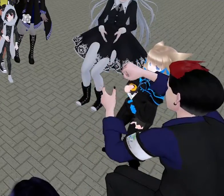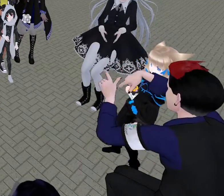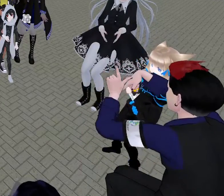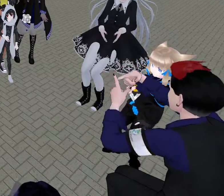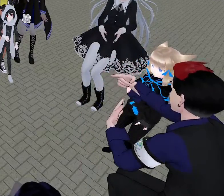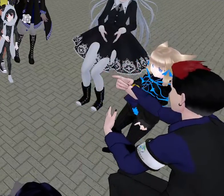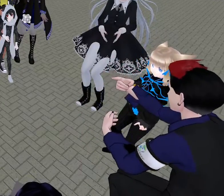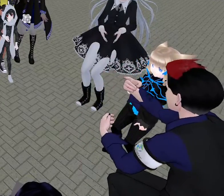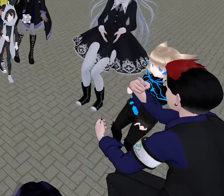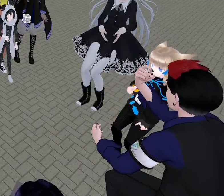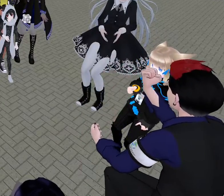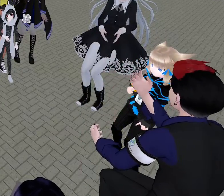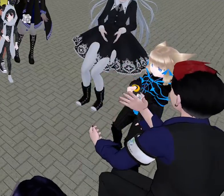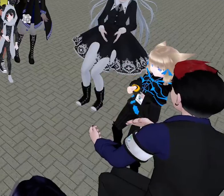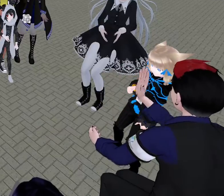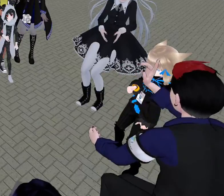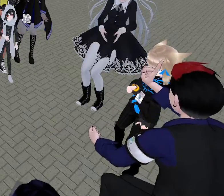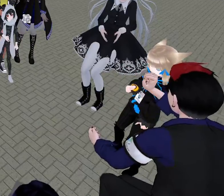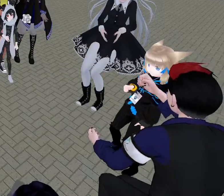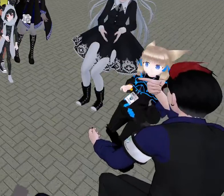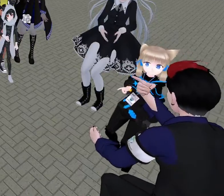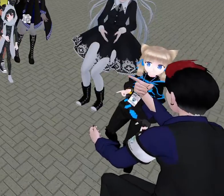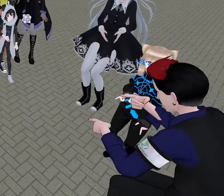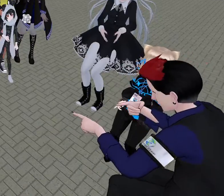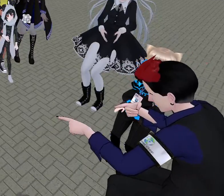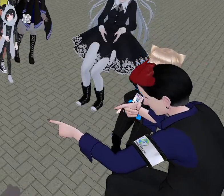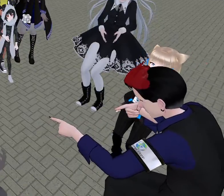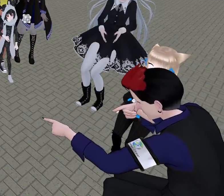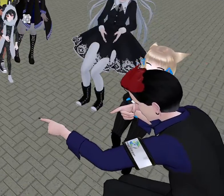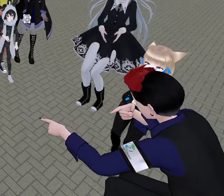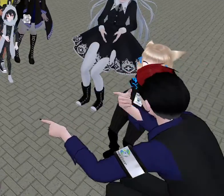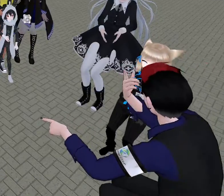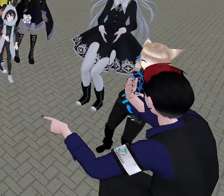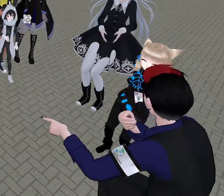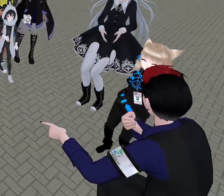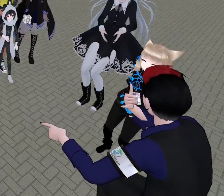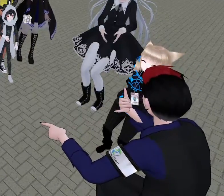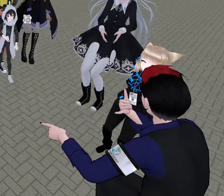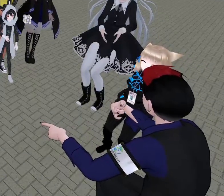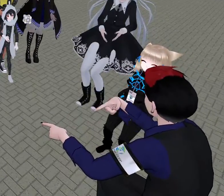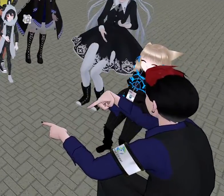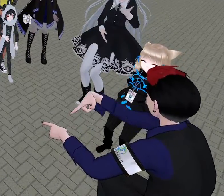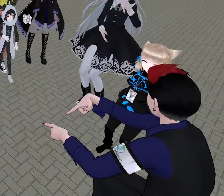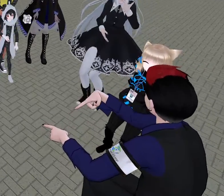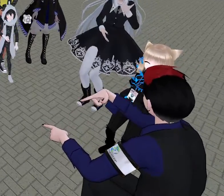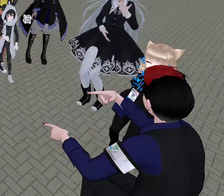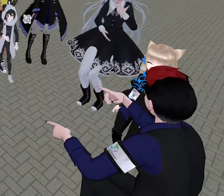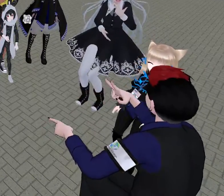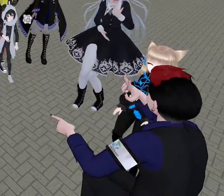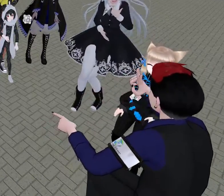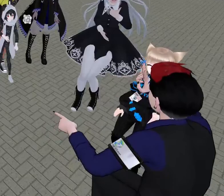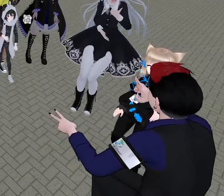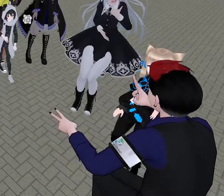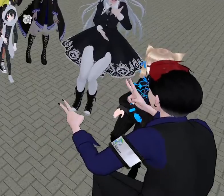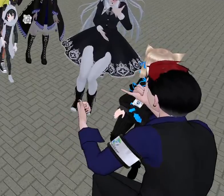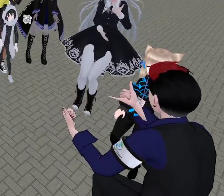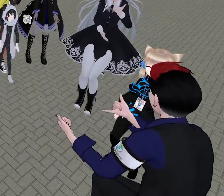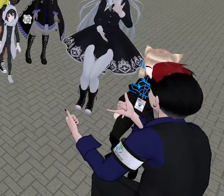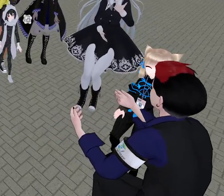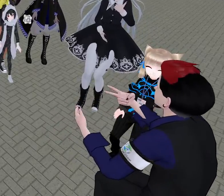So that's why you need an optimized avatar. I gotta go AFK. I'll be right back.